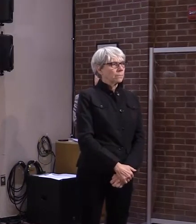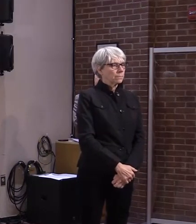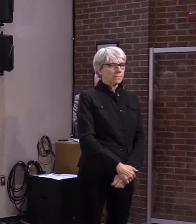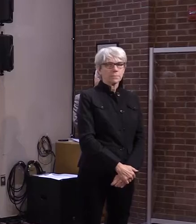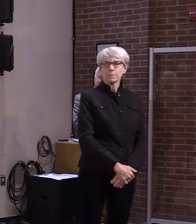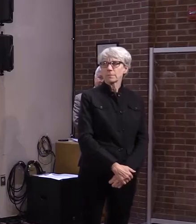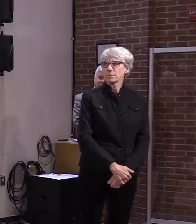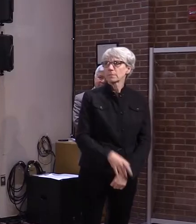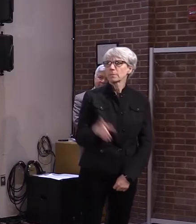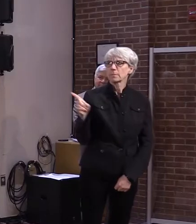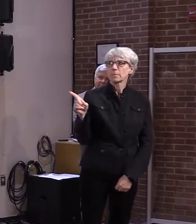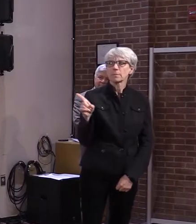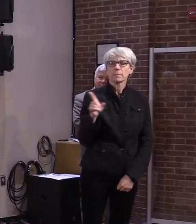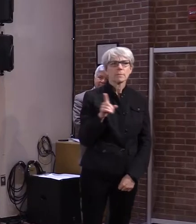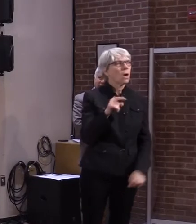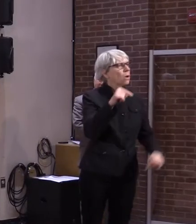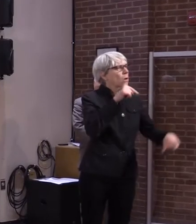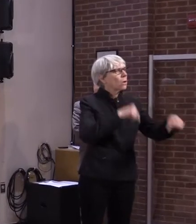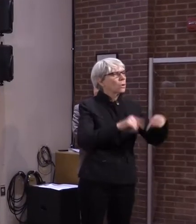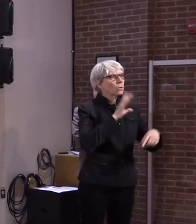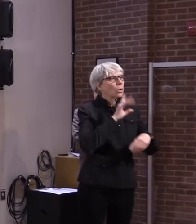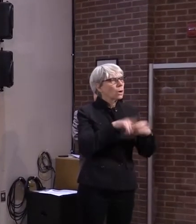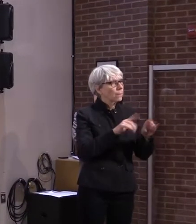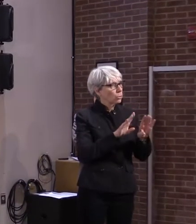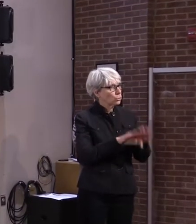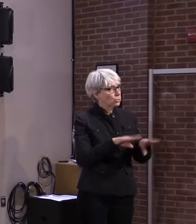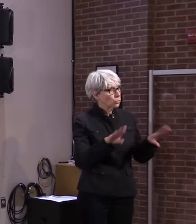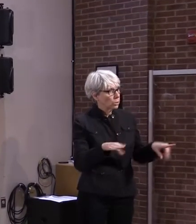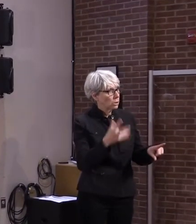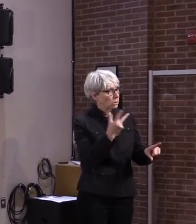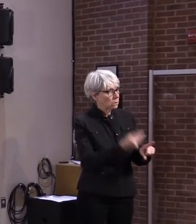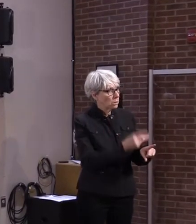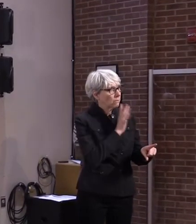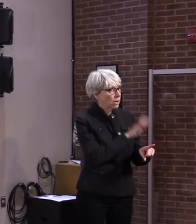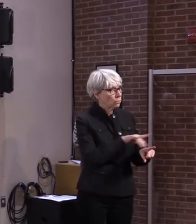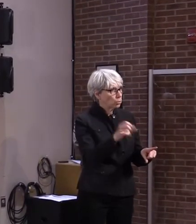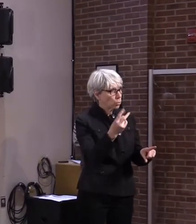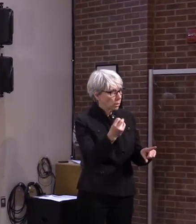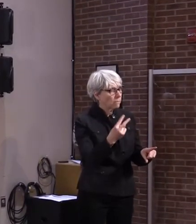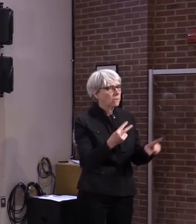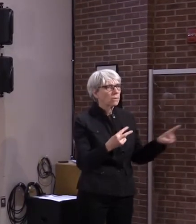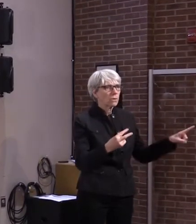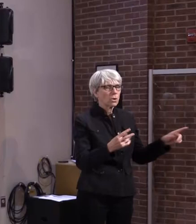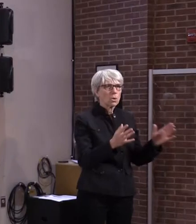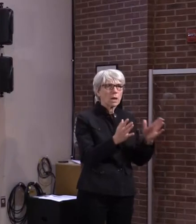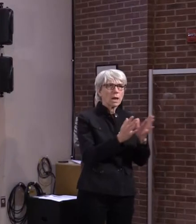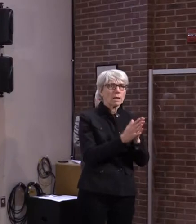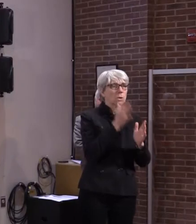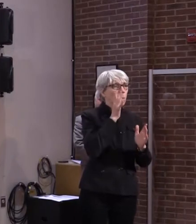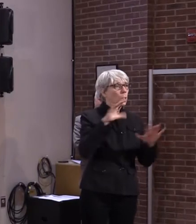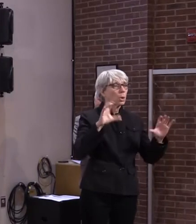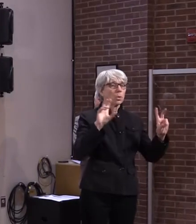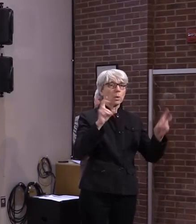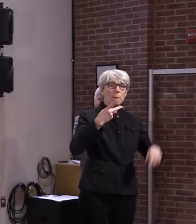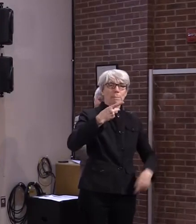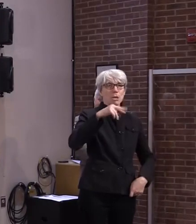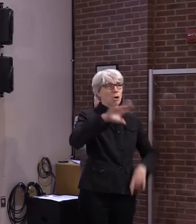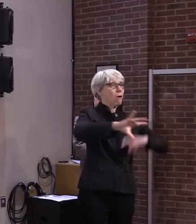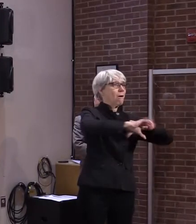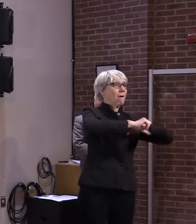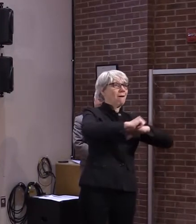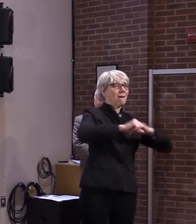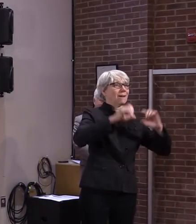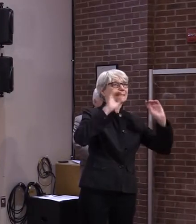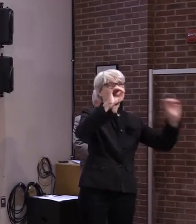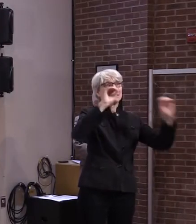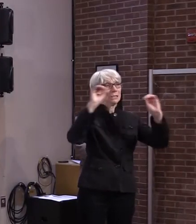I just wanted to finish up on the pediatric question. You referred to like a public relations campaign. I'll